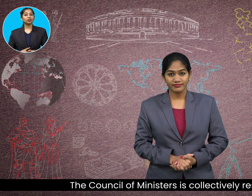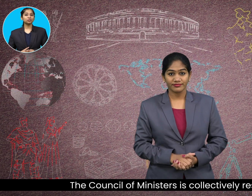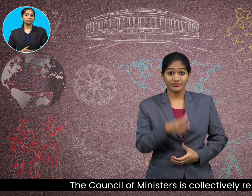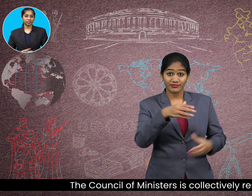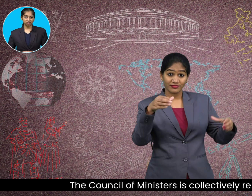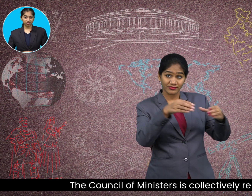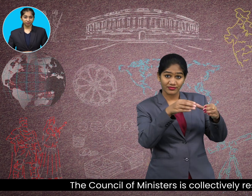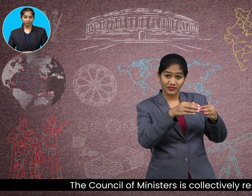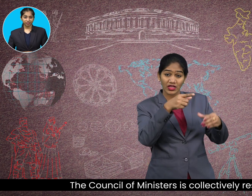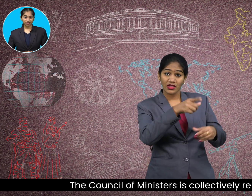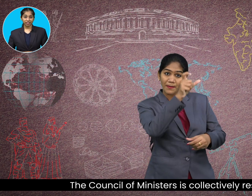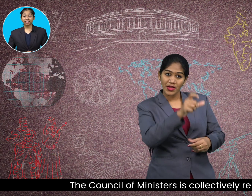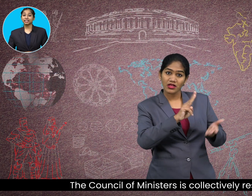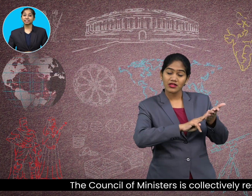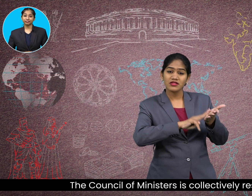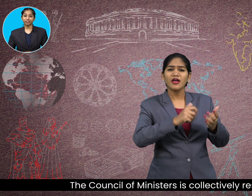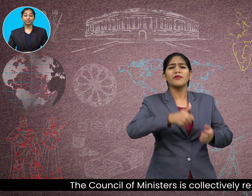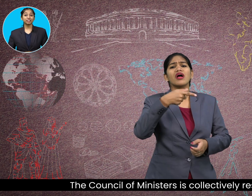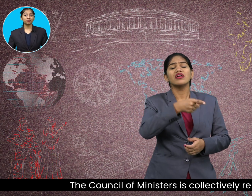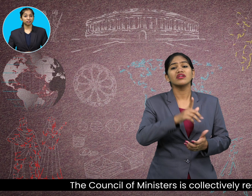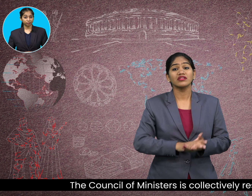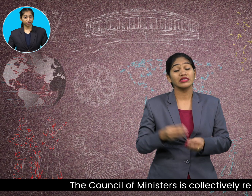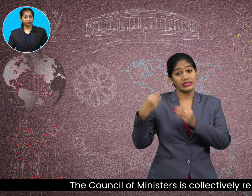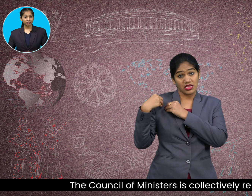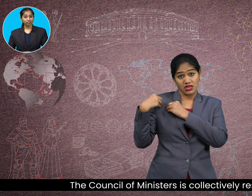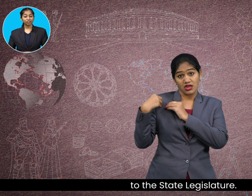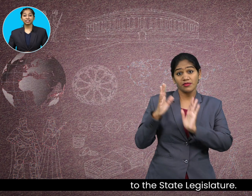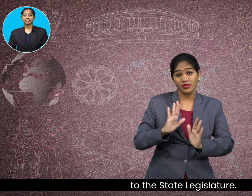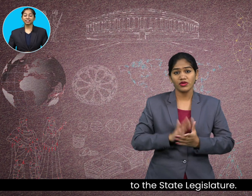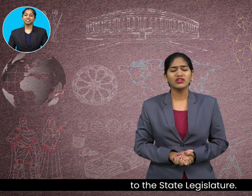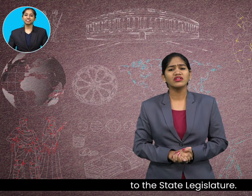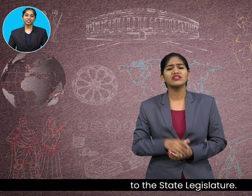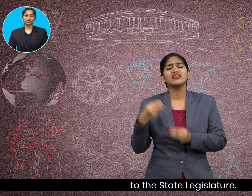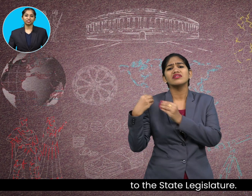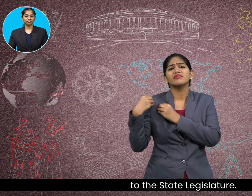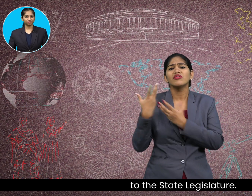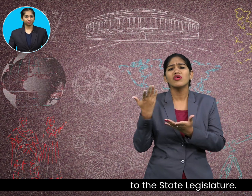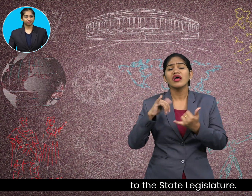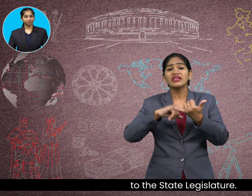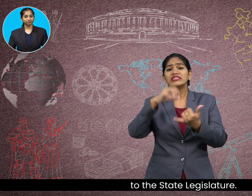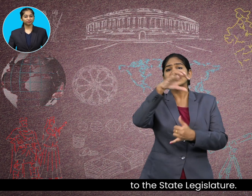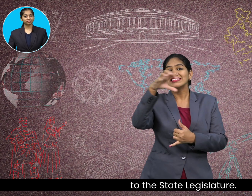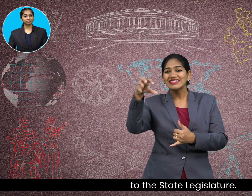The council of ministers is collectively responsible to the state legislature.